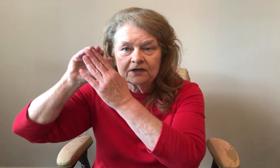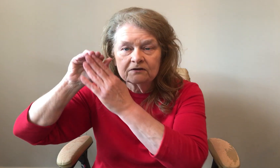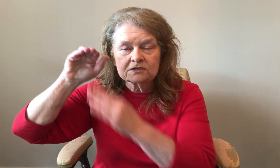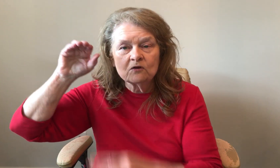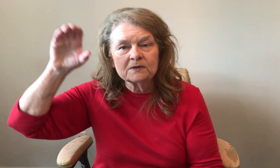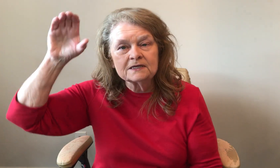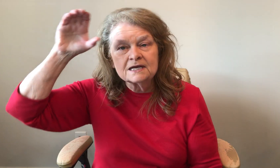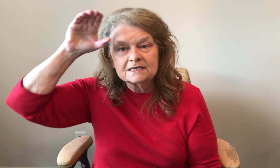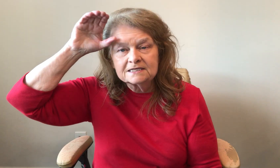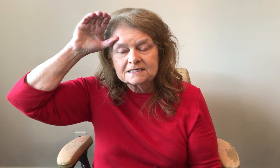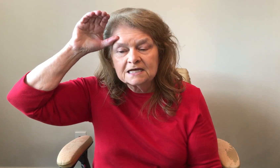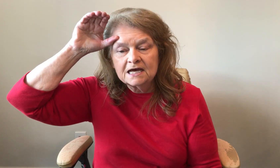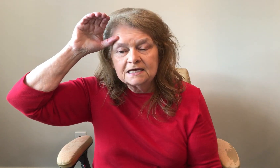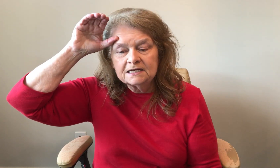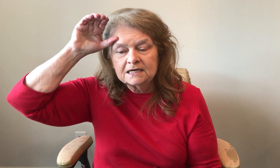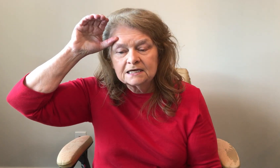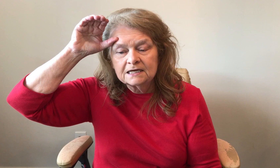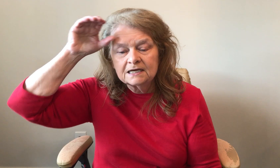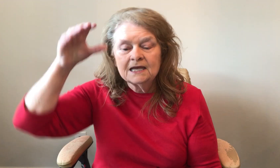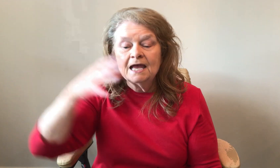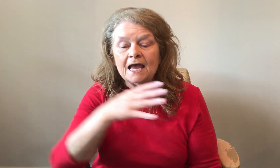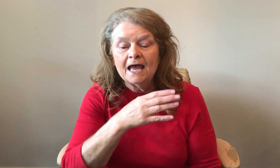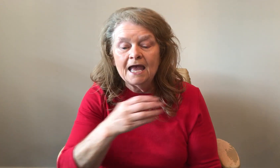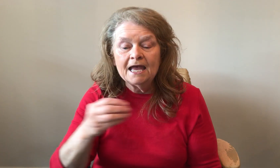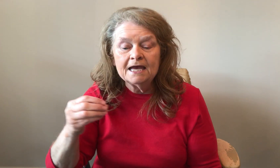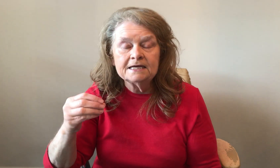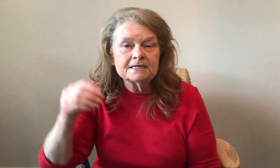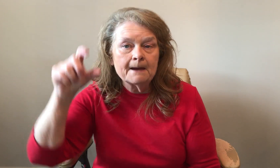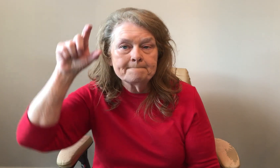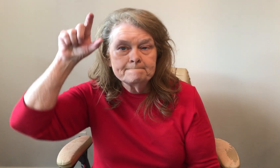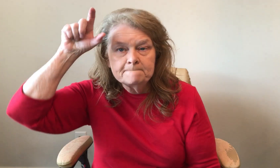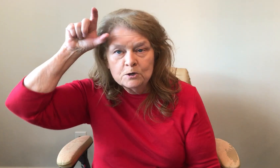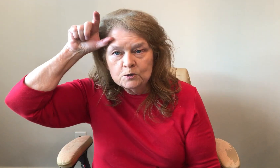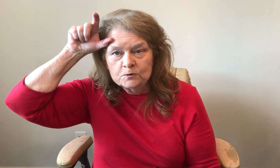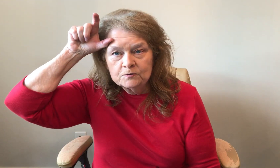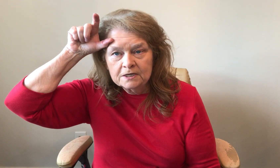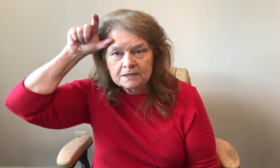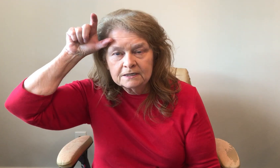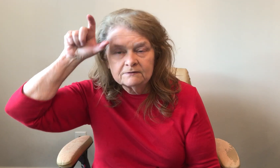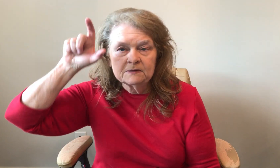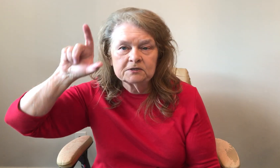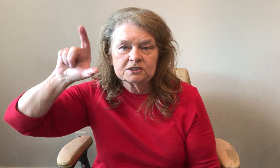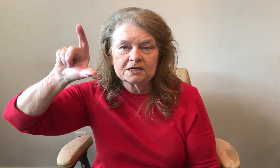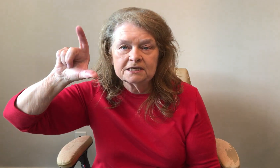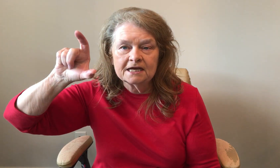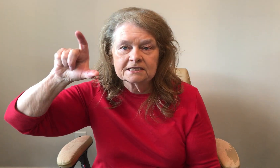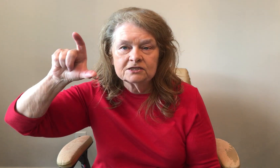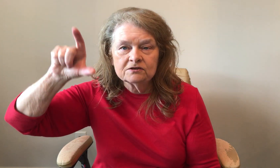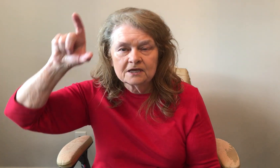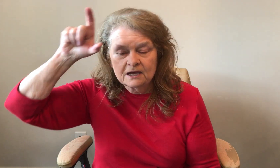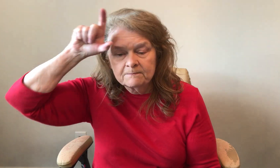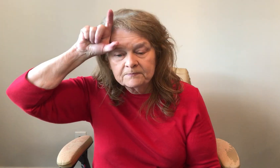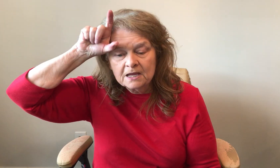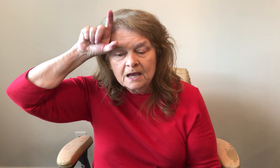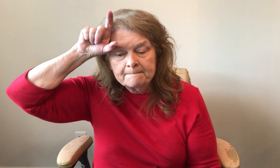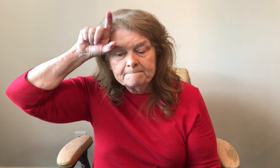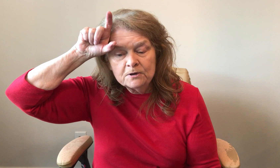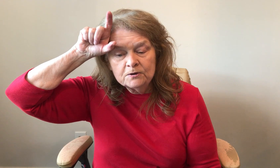fingers open. Sun and moon, remember just index and your thumb,